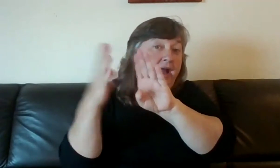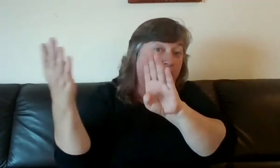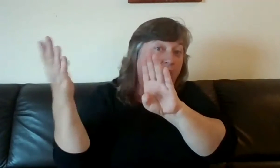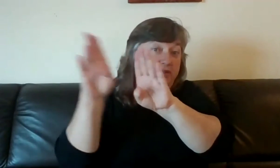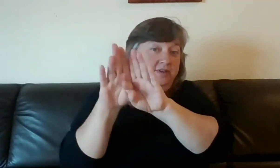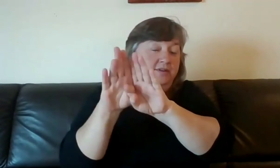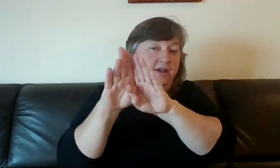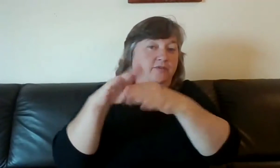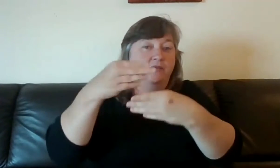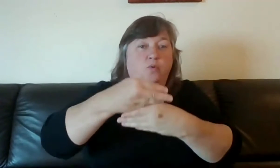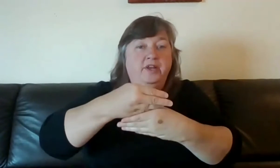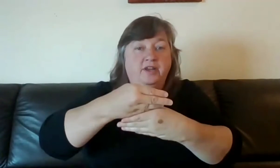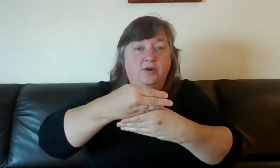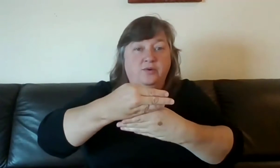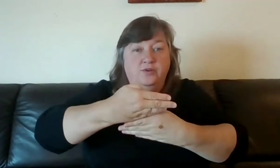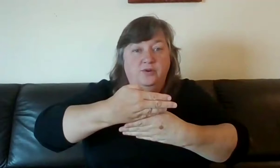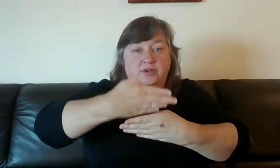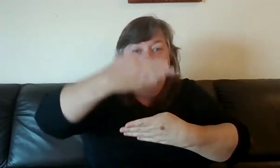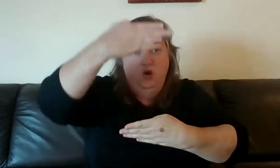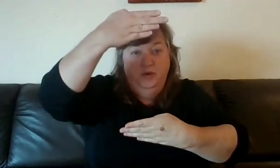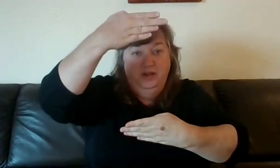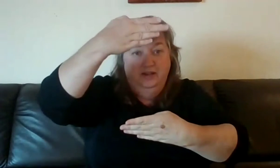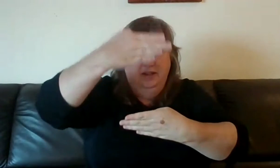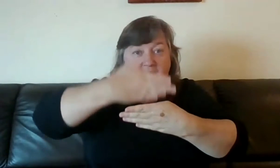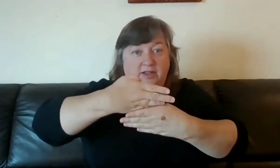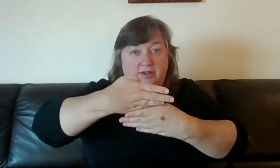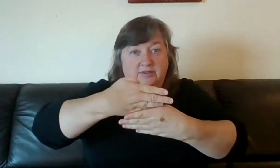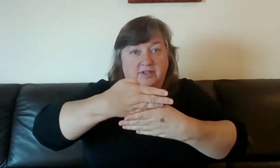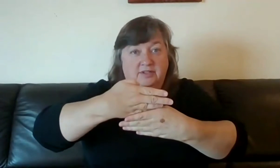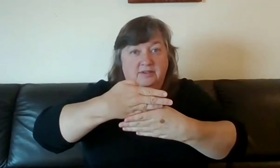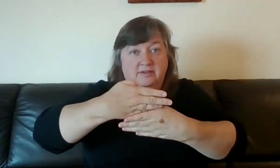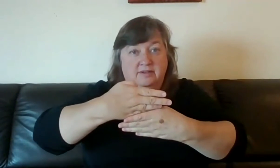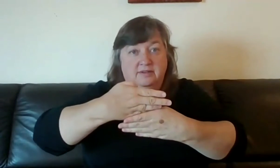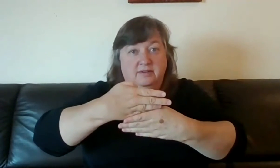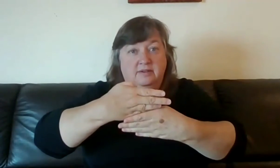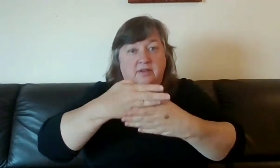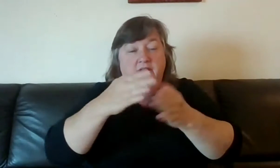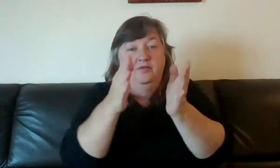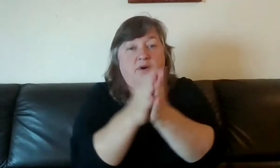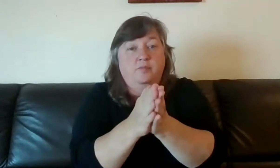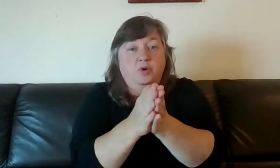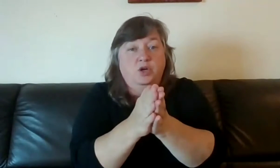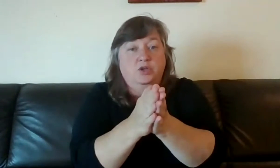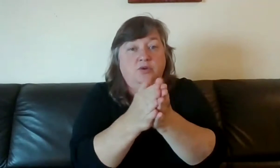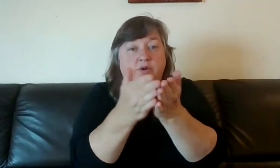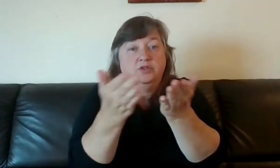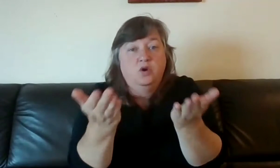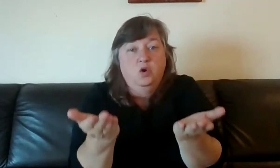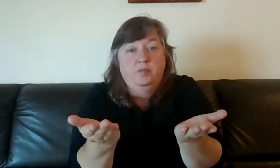and close it. If you have a window, you're going to open it and close it. If you have a book, you're going to open